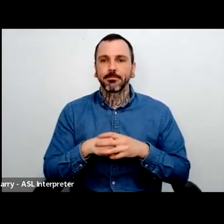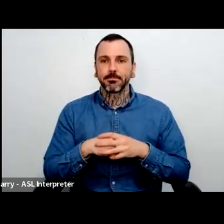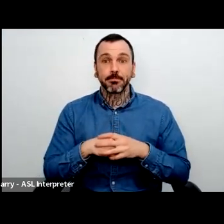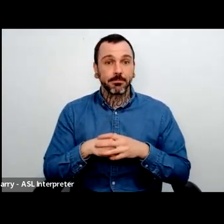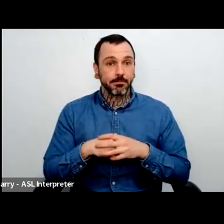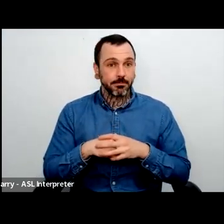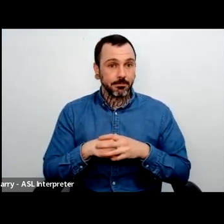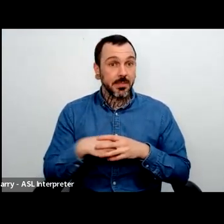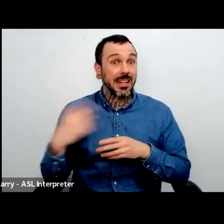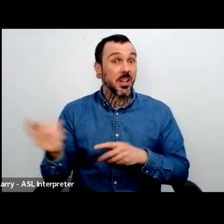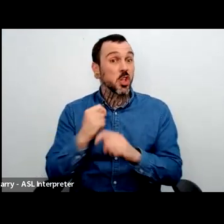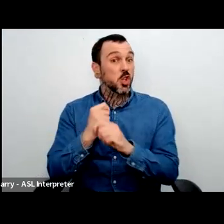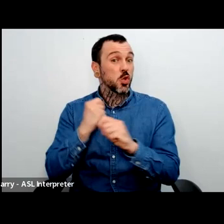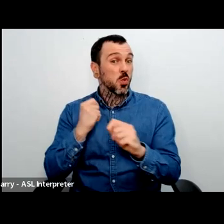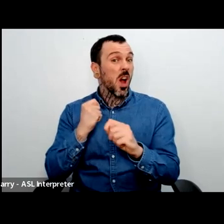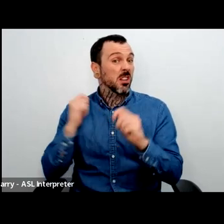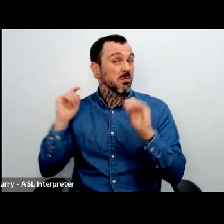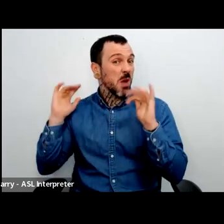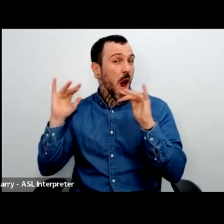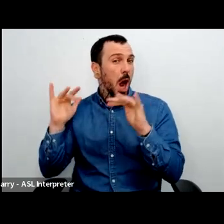occupation of the truckers and the